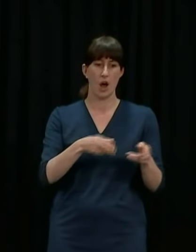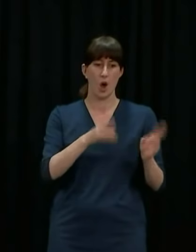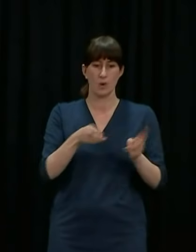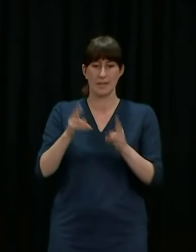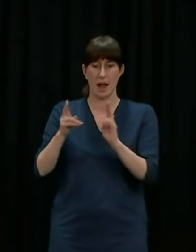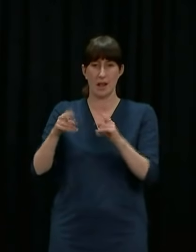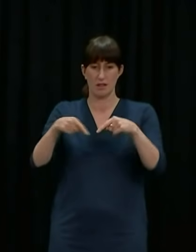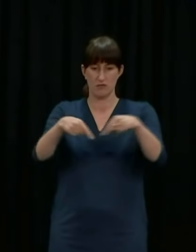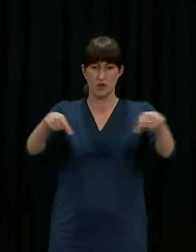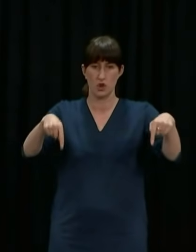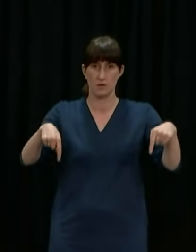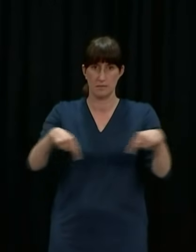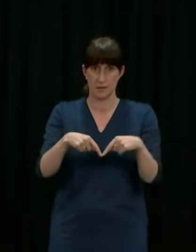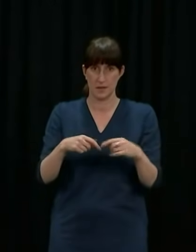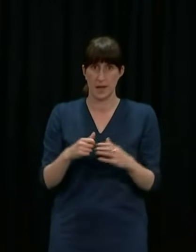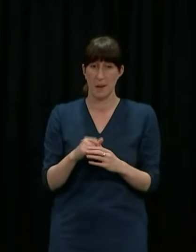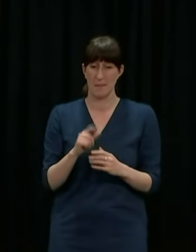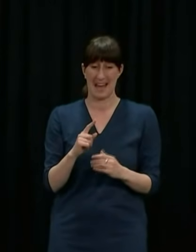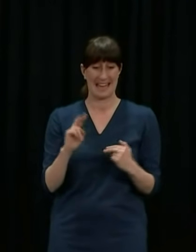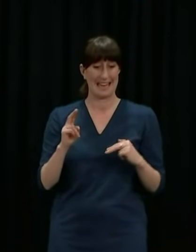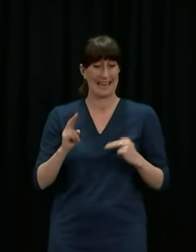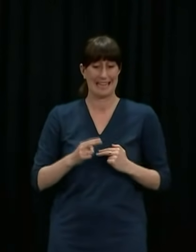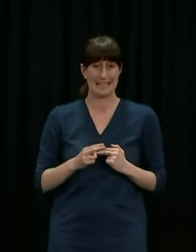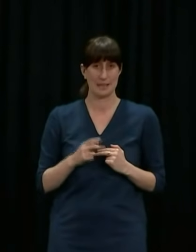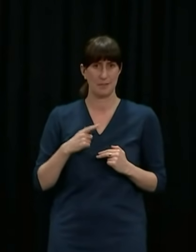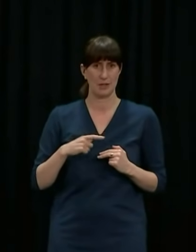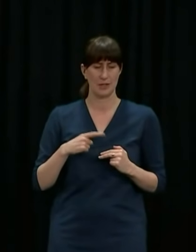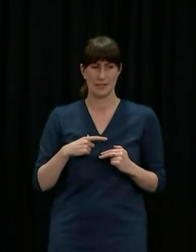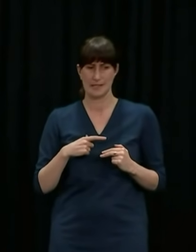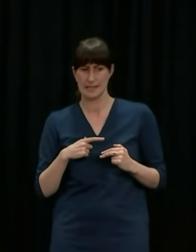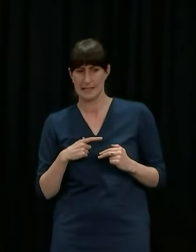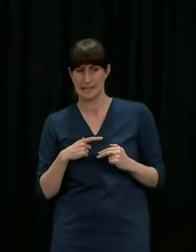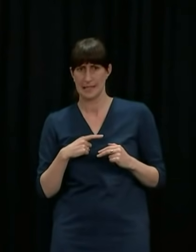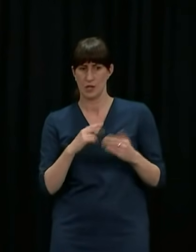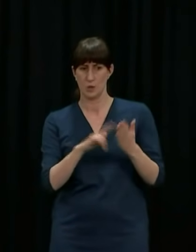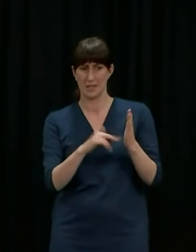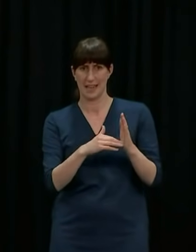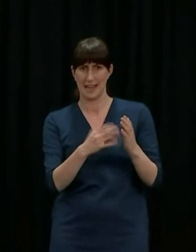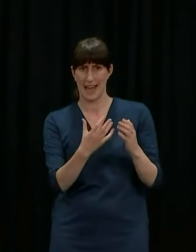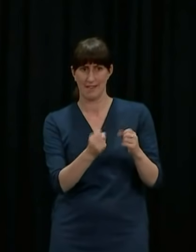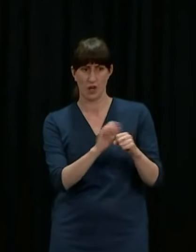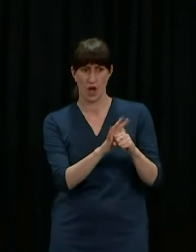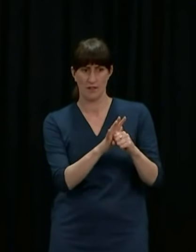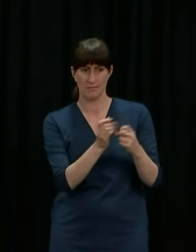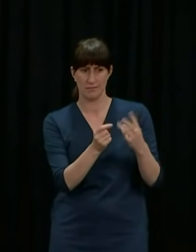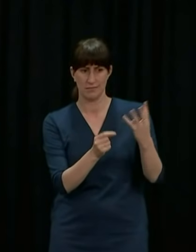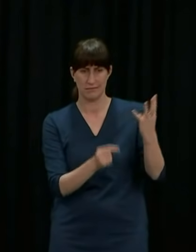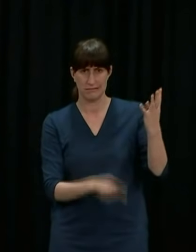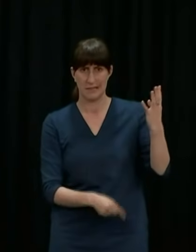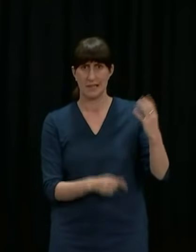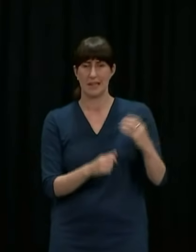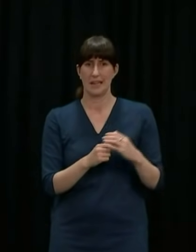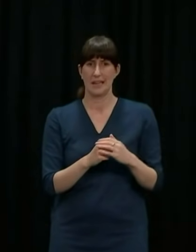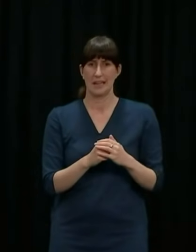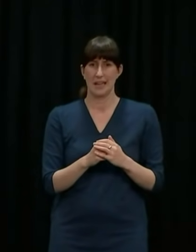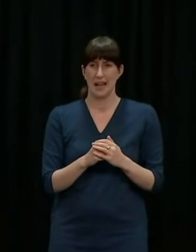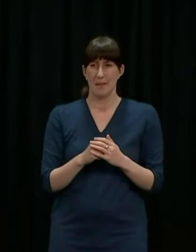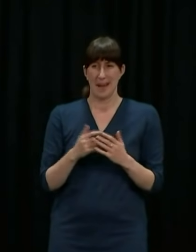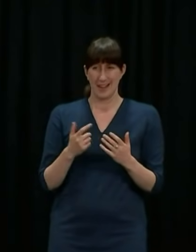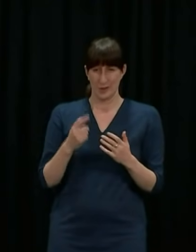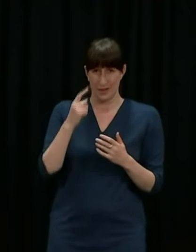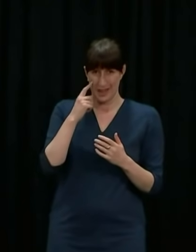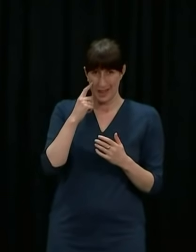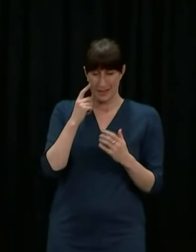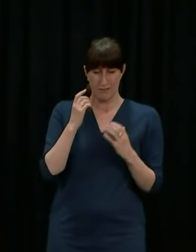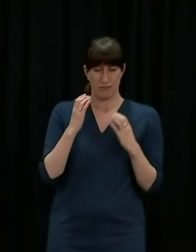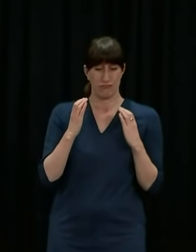that very fact of cases increasing. The home isolation thing may help with that, but how much of a squeeze, how much pressure do you think